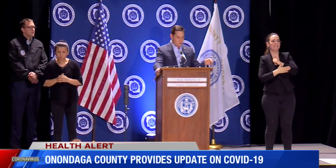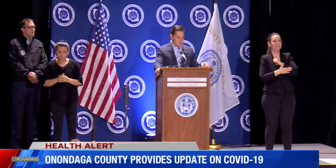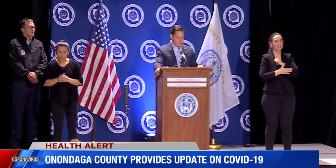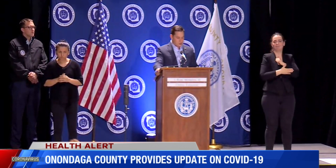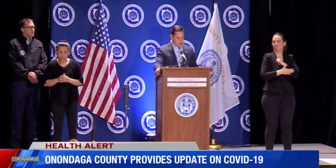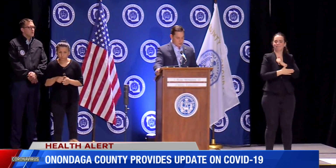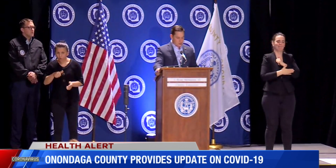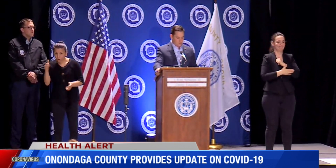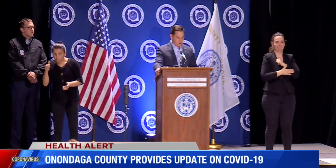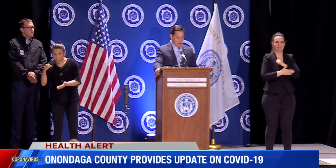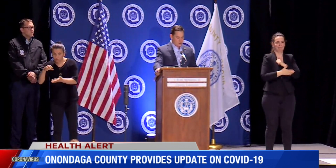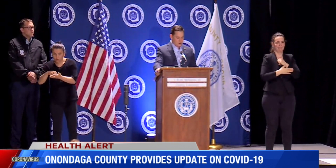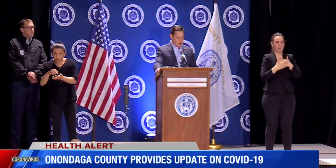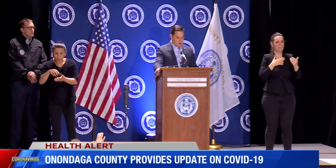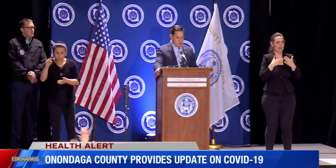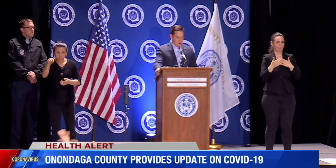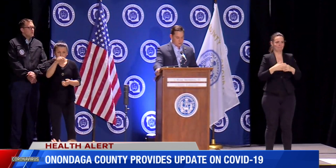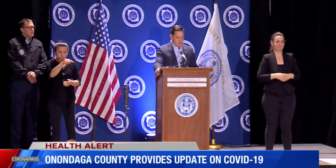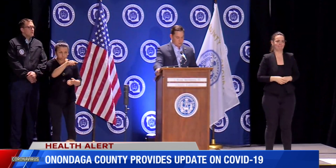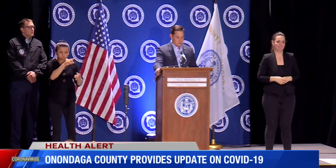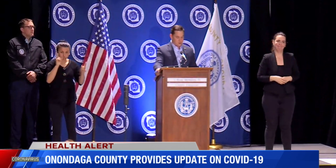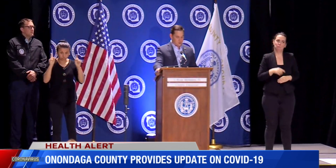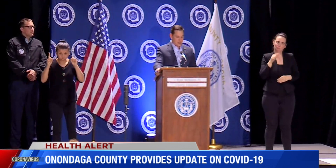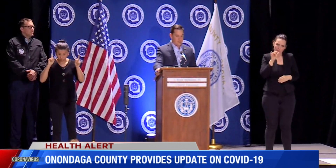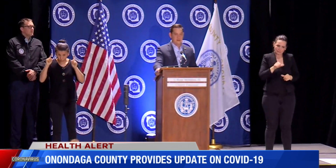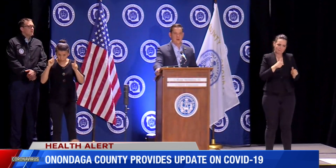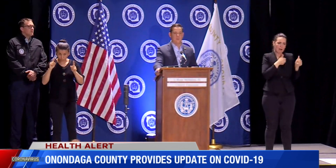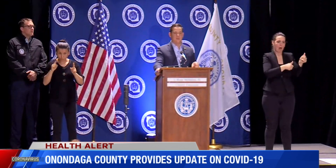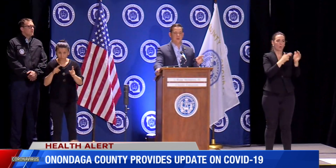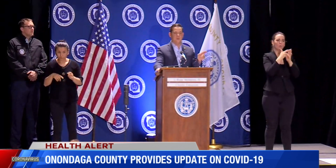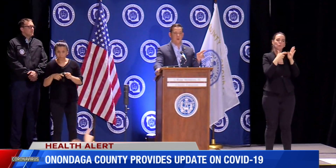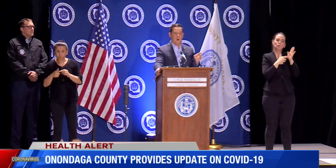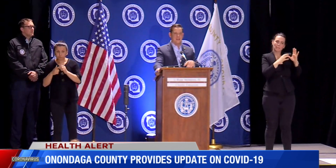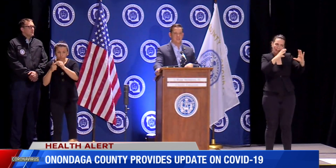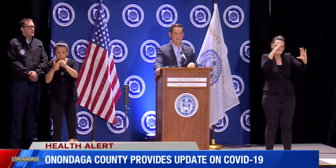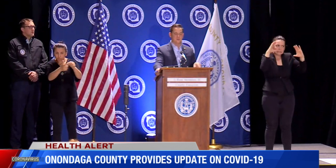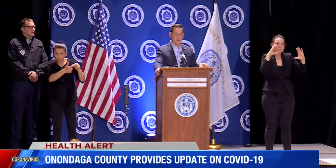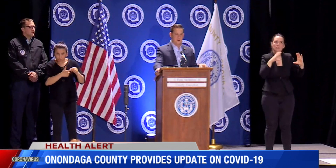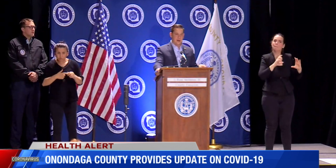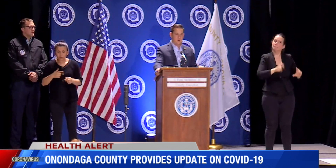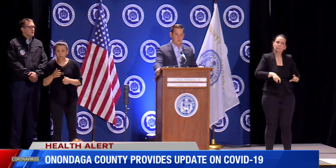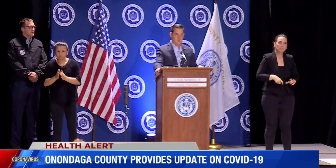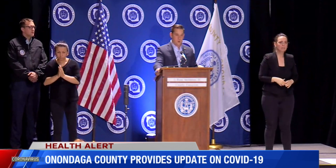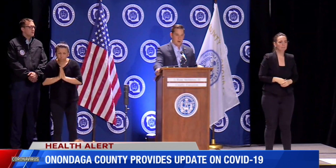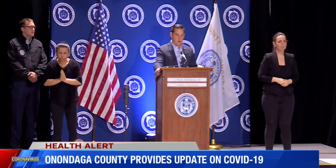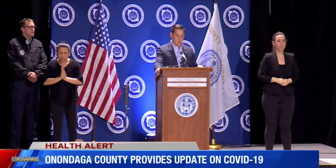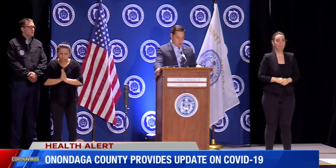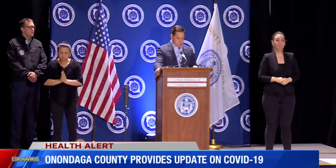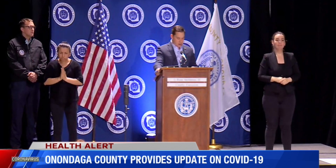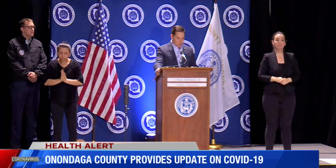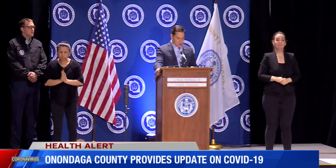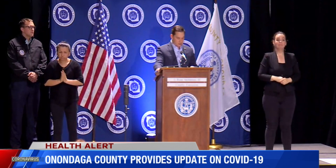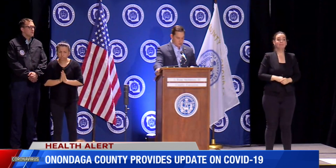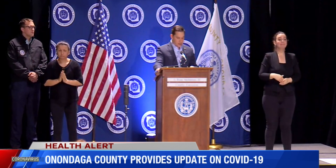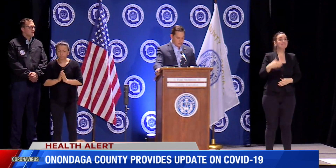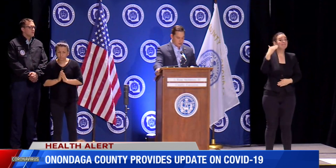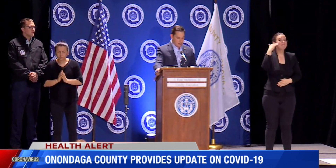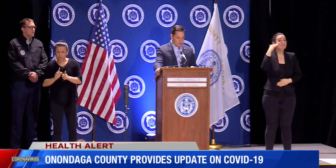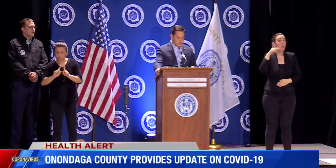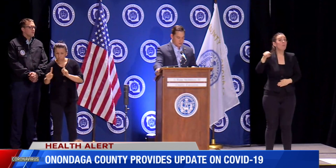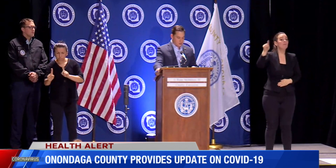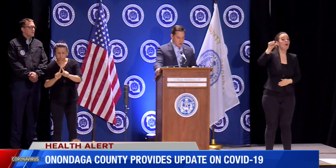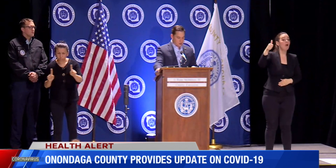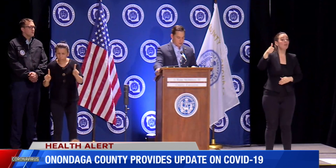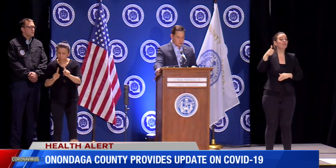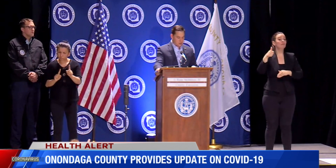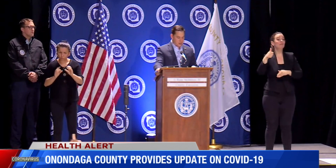in our efforts. To give you an idea, some of these other counties, I know many people are watching this from other counties as well, but I want to give you an idea about